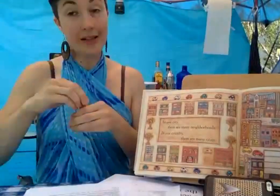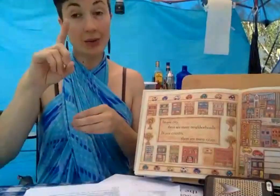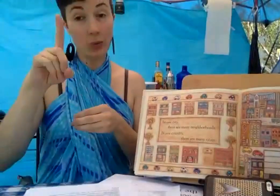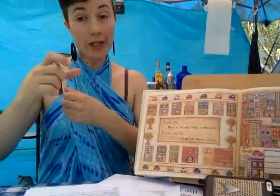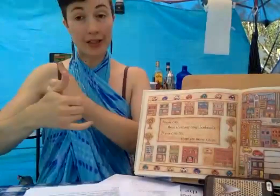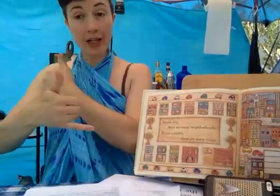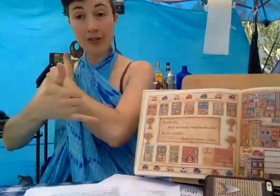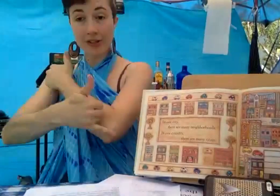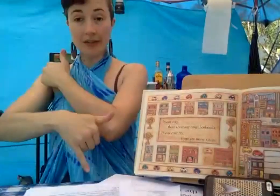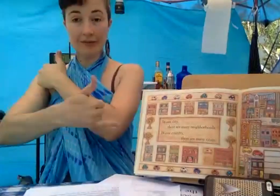In one country,